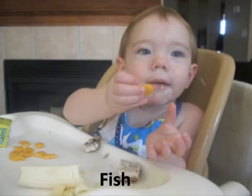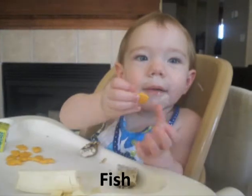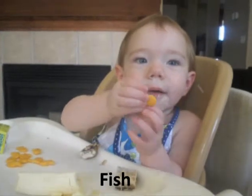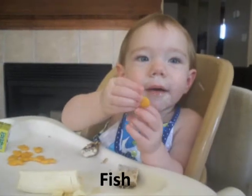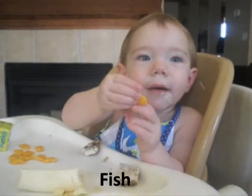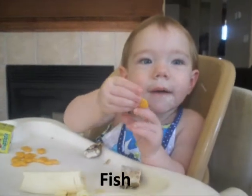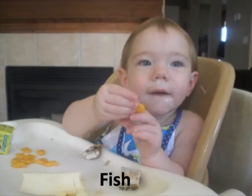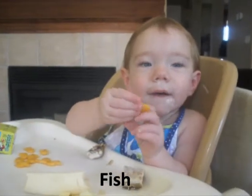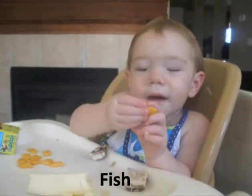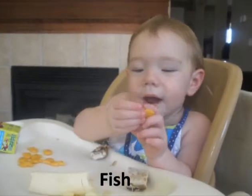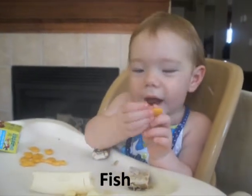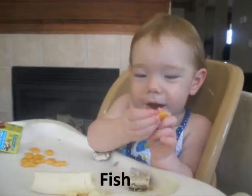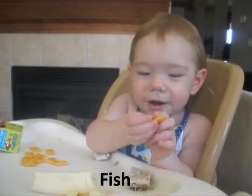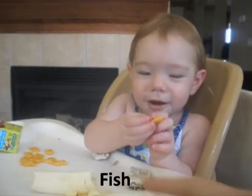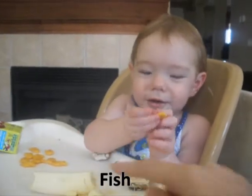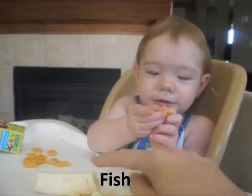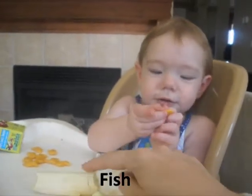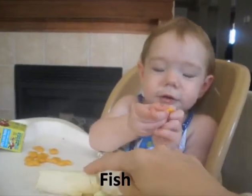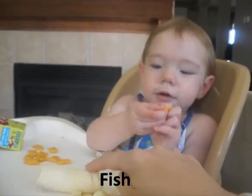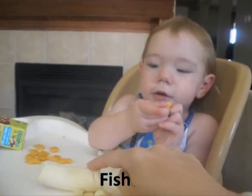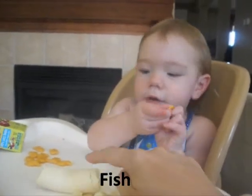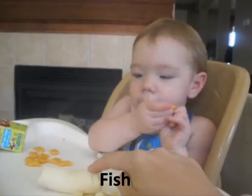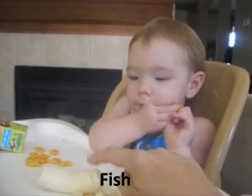Goldfish. Good job. What is this?